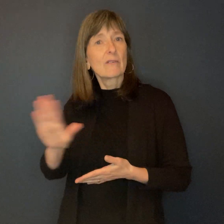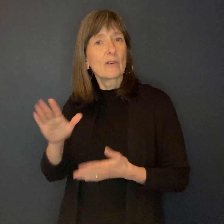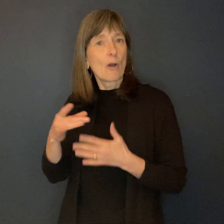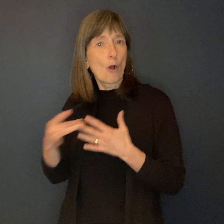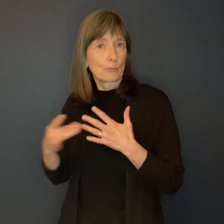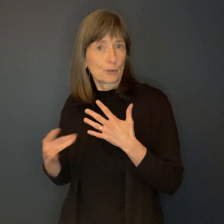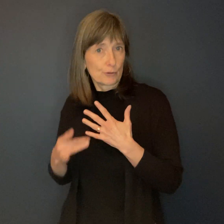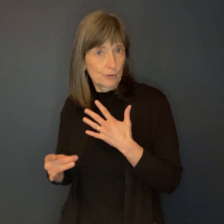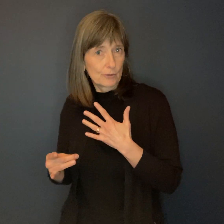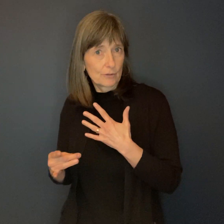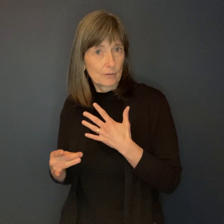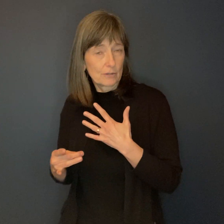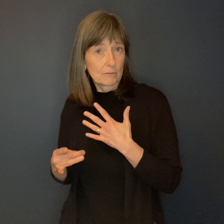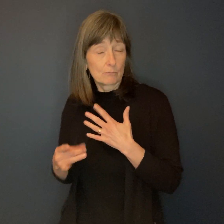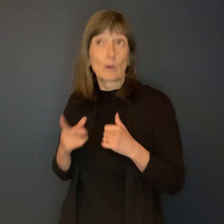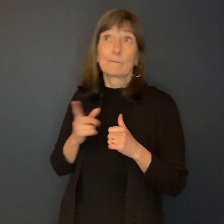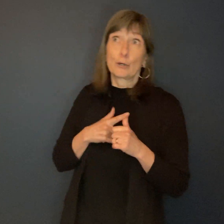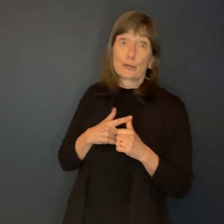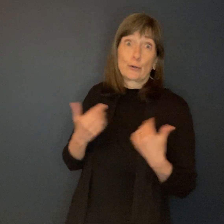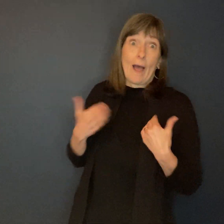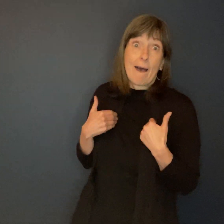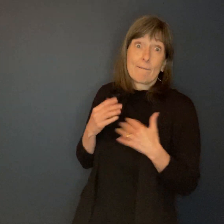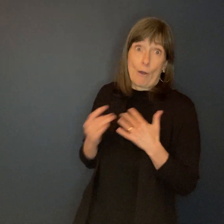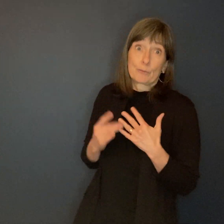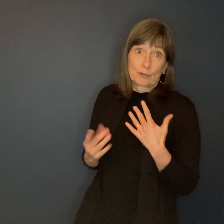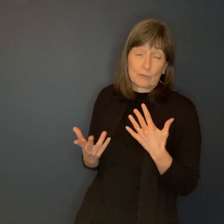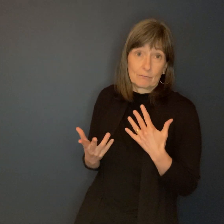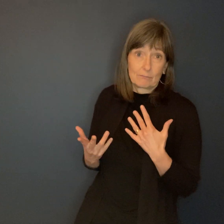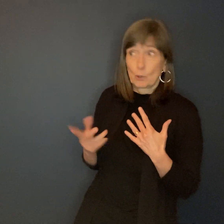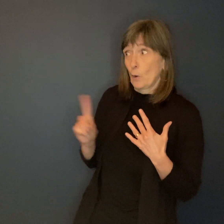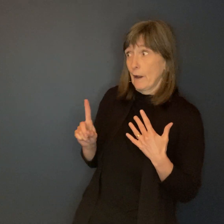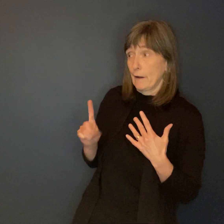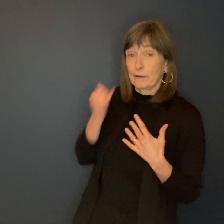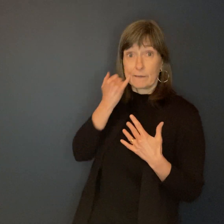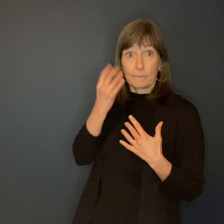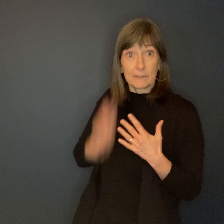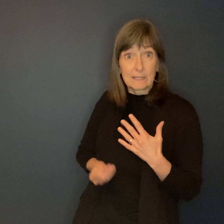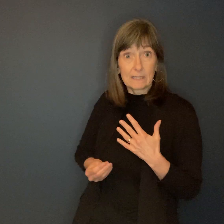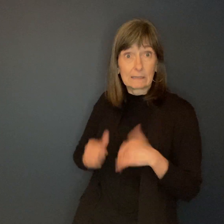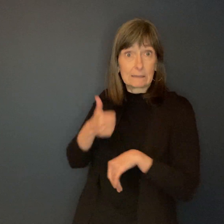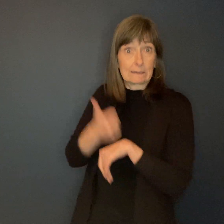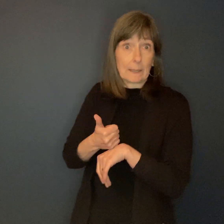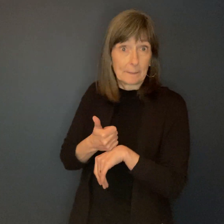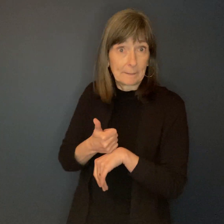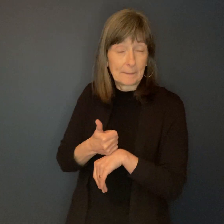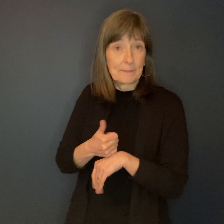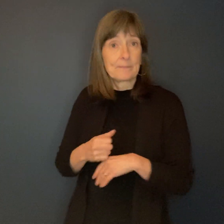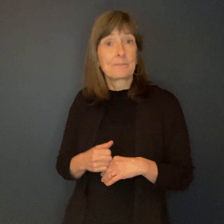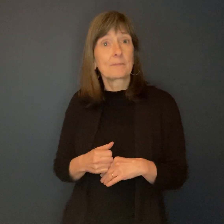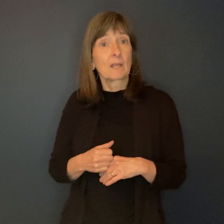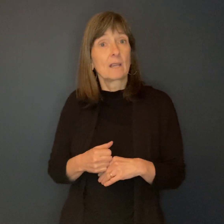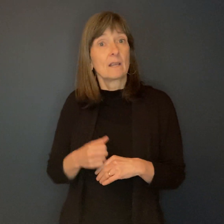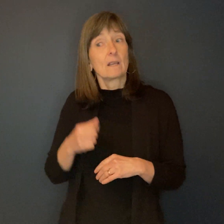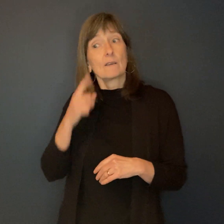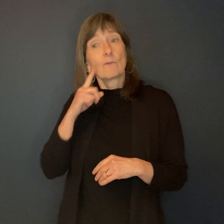build options, but for supportive living arrangements and how people might